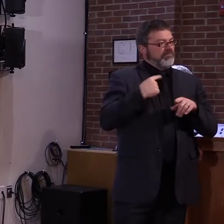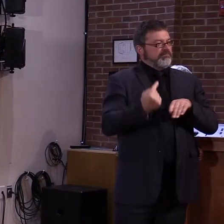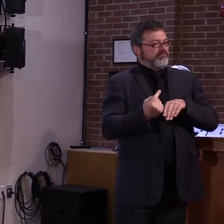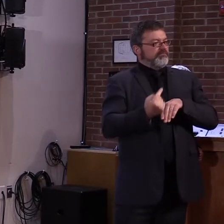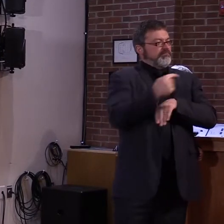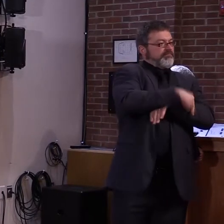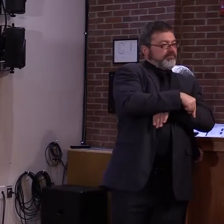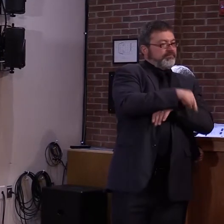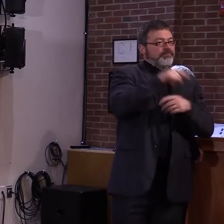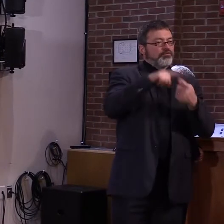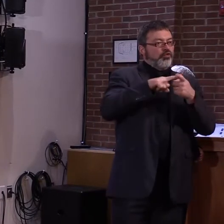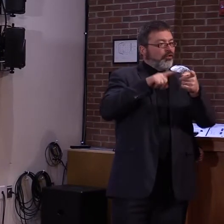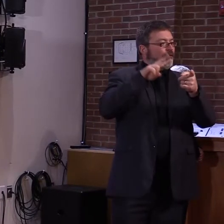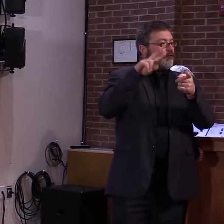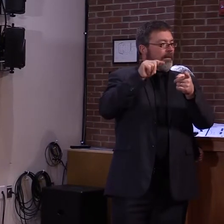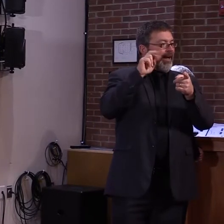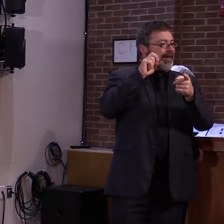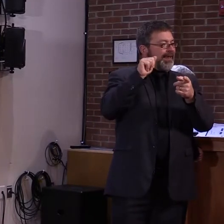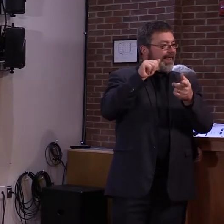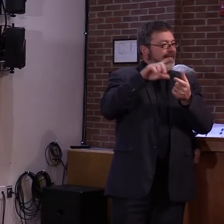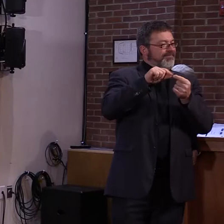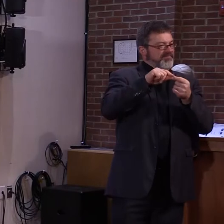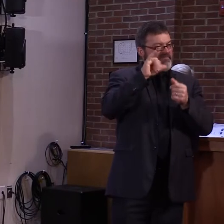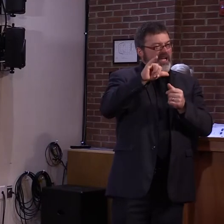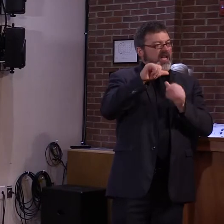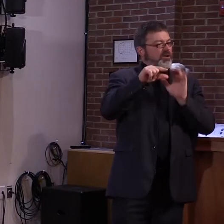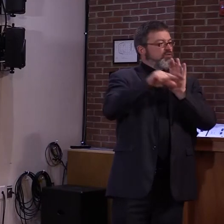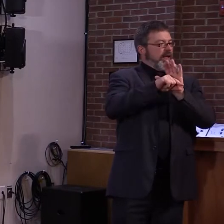their B-plus grade or whatever.